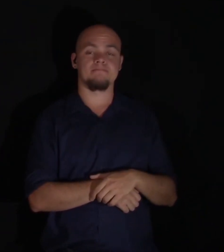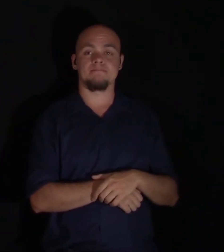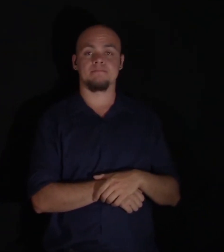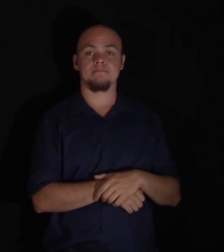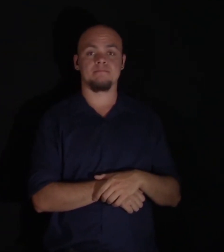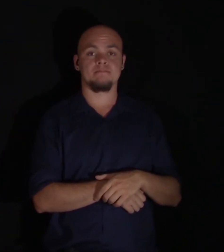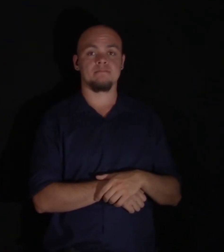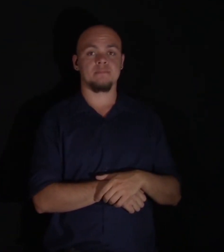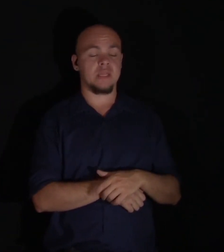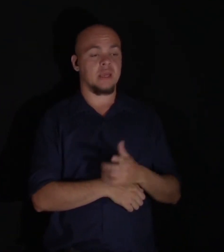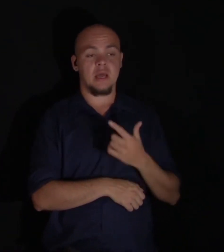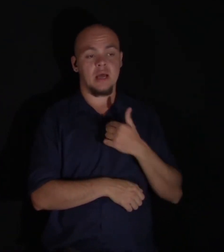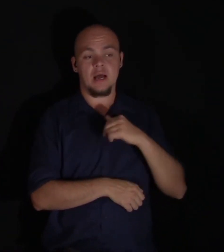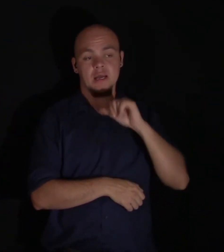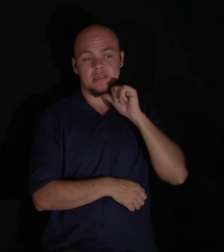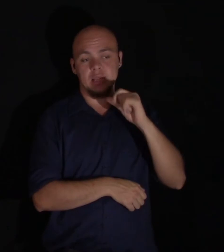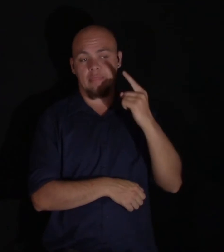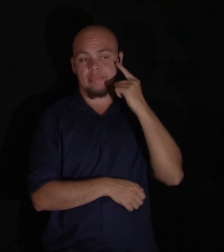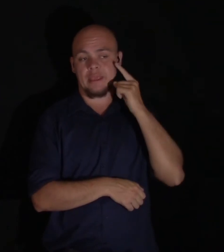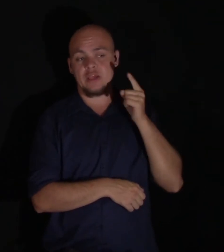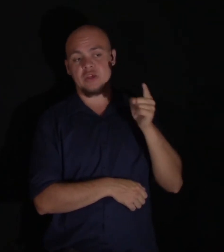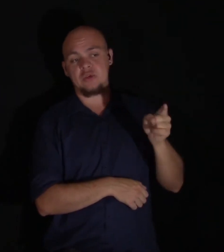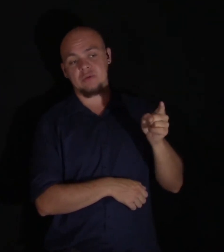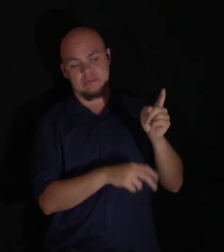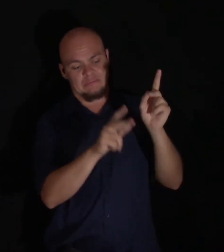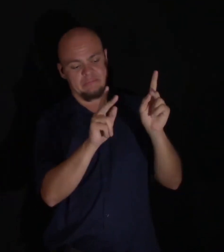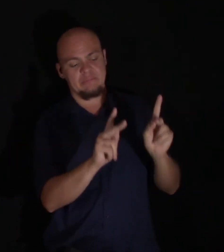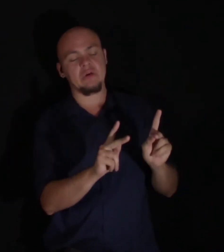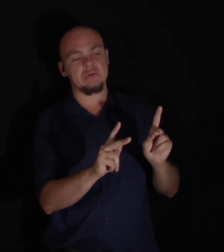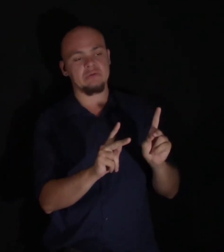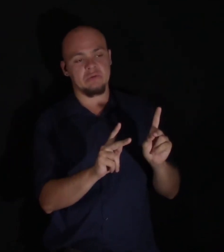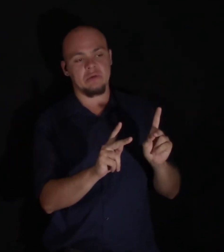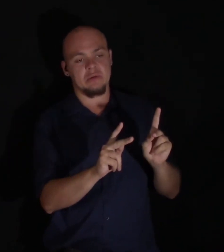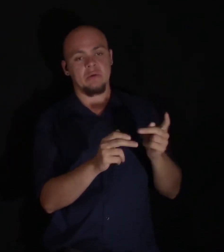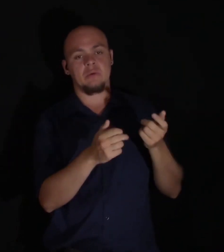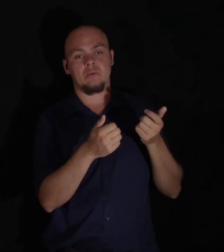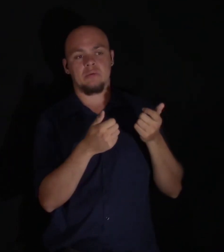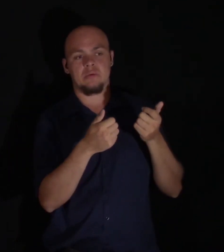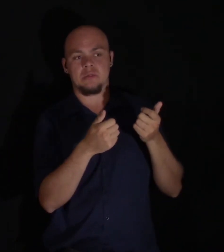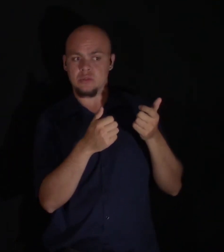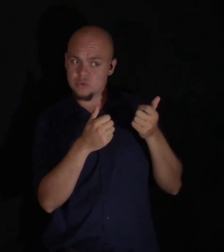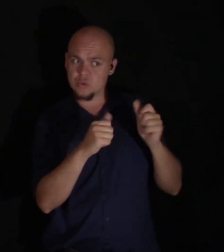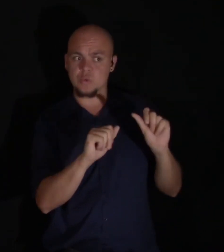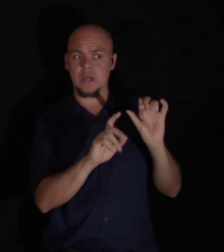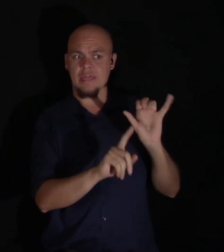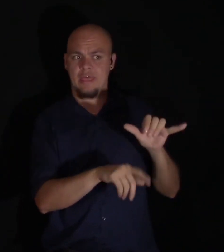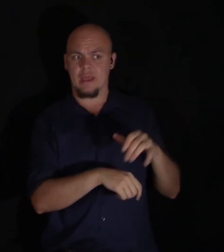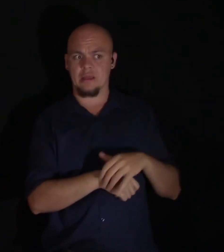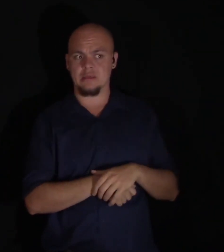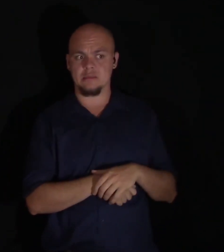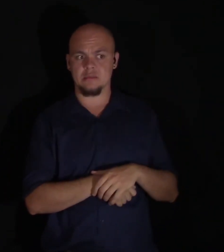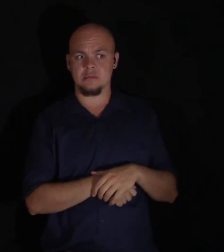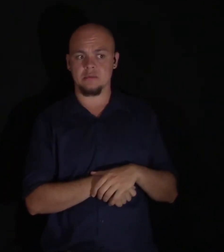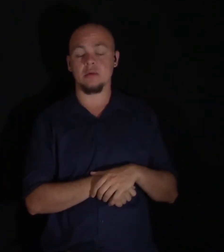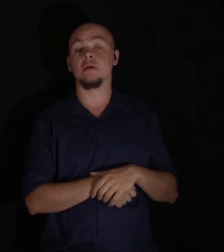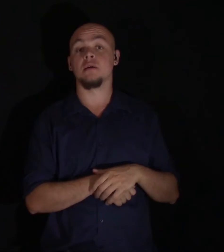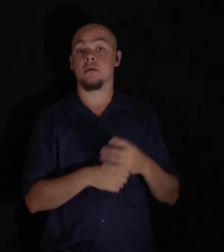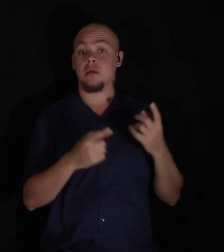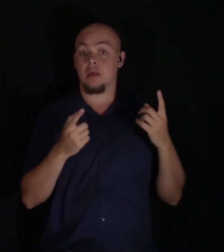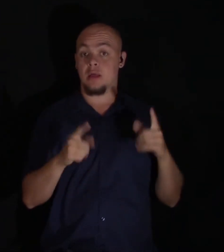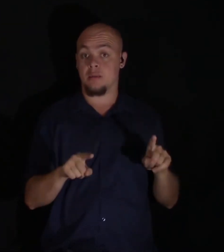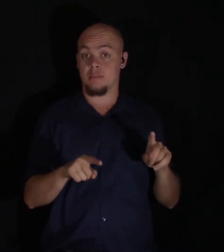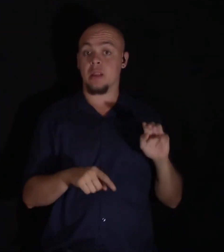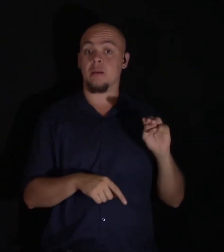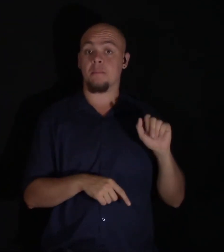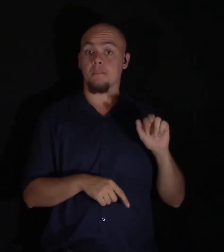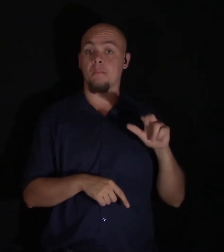I didn't see you as the sort of person who would do such a thing." And then, when